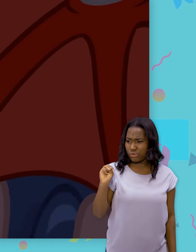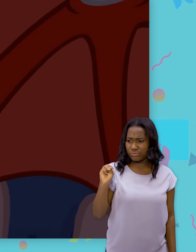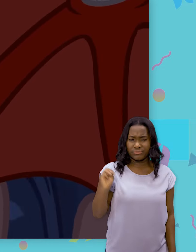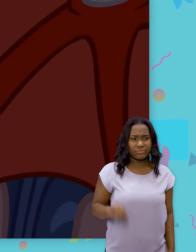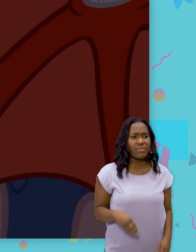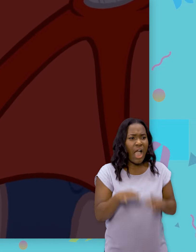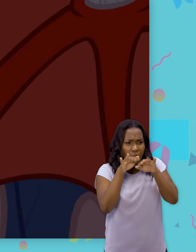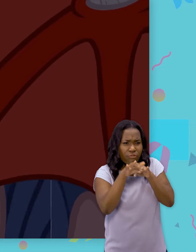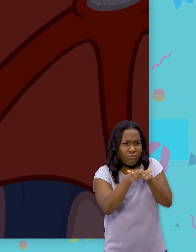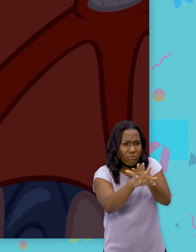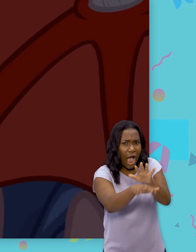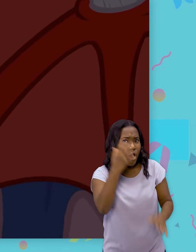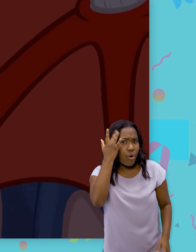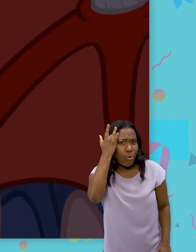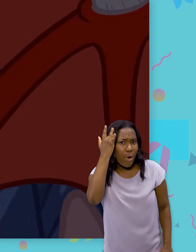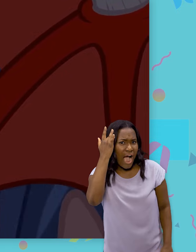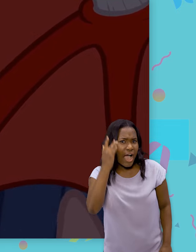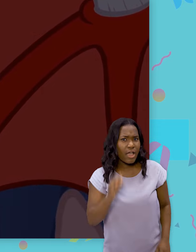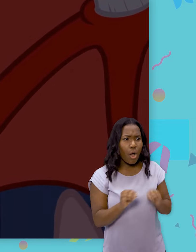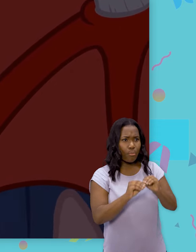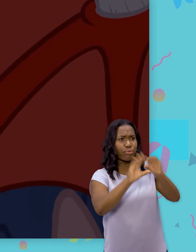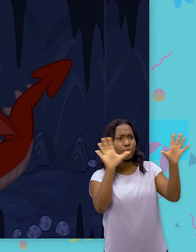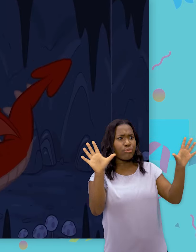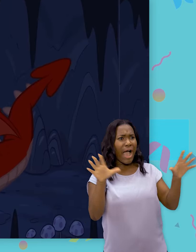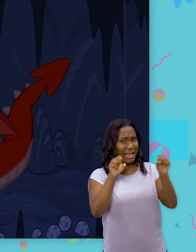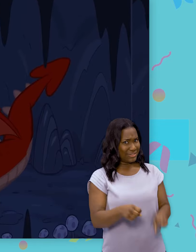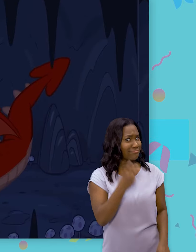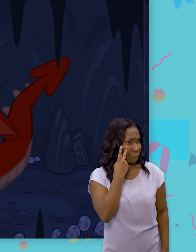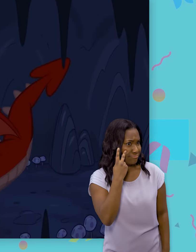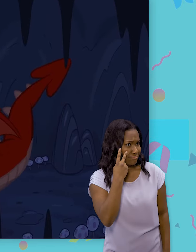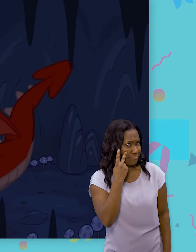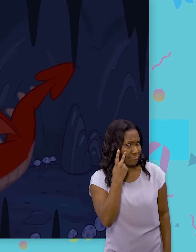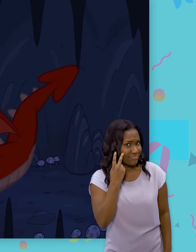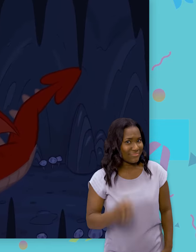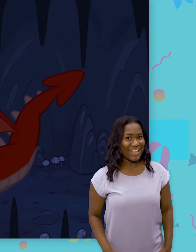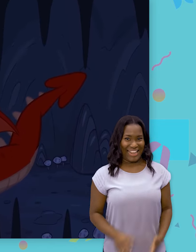Morphle, use your dragon fire to give us some light.